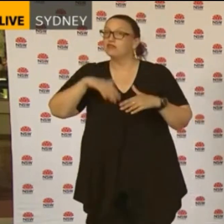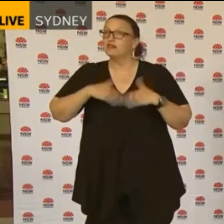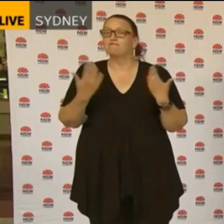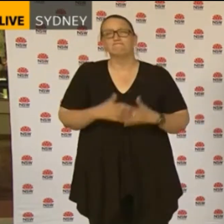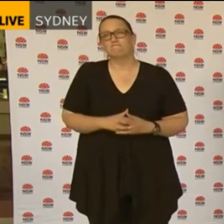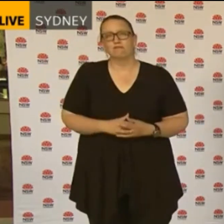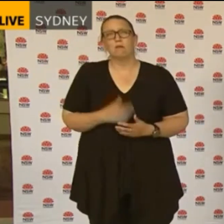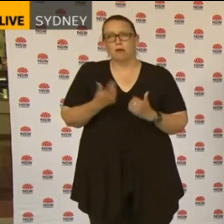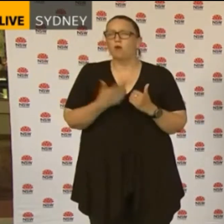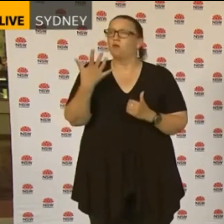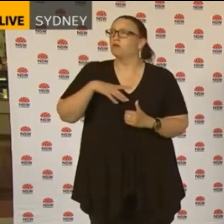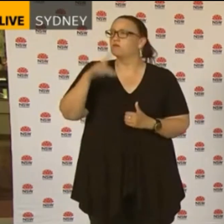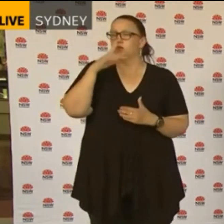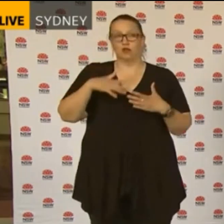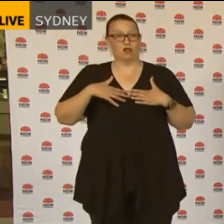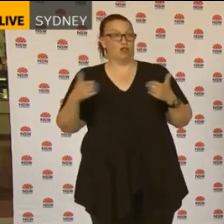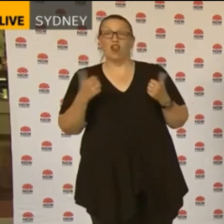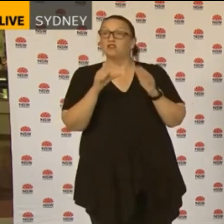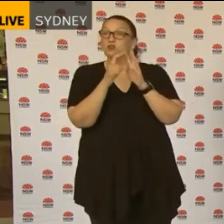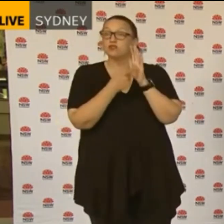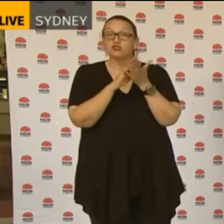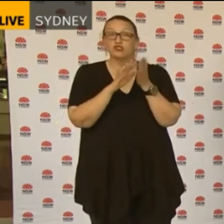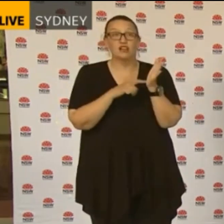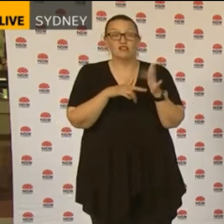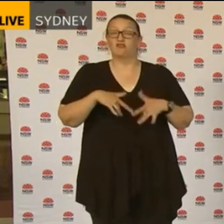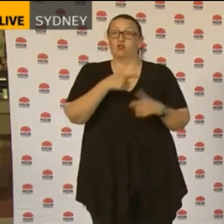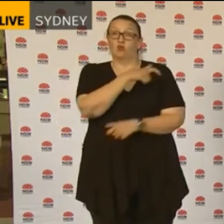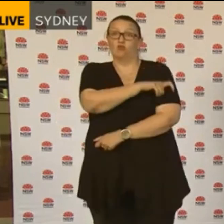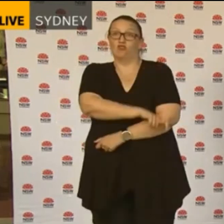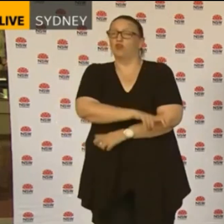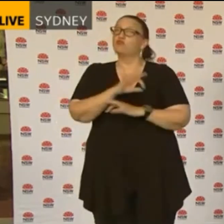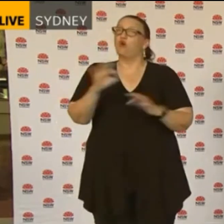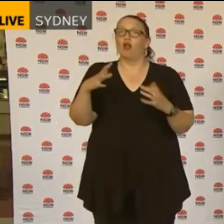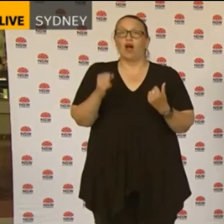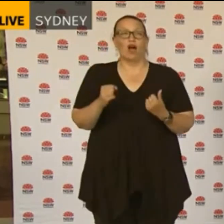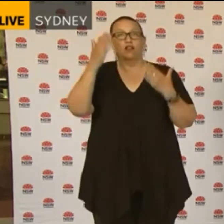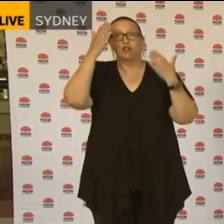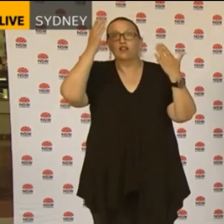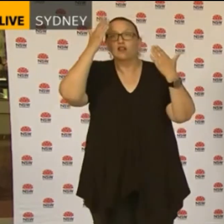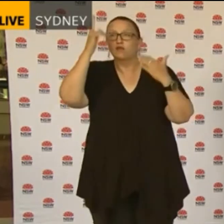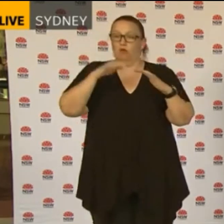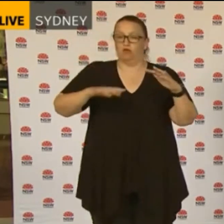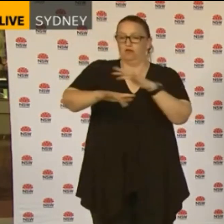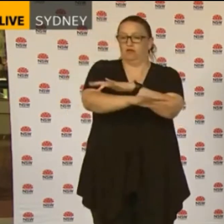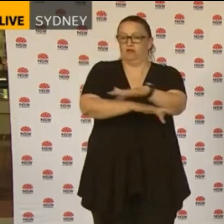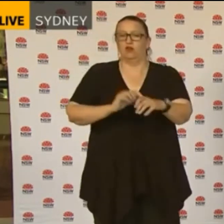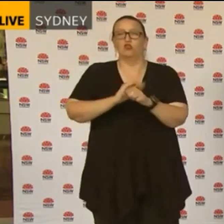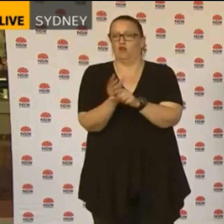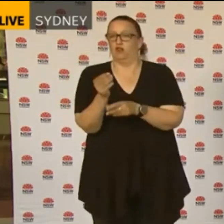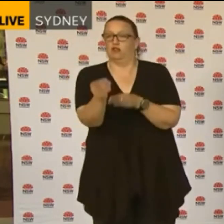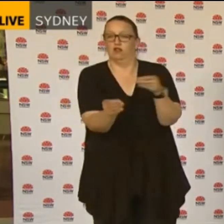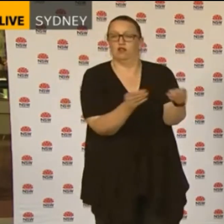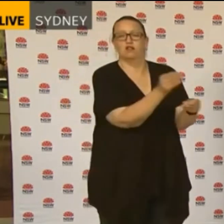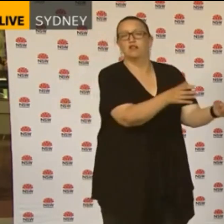aren't undetected chains of transmission still bubbling along in the community. And that's what we're always worried about. We're worried about somebody not knowing they've